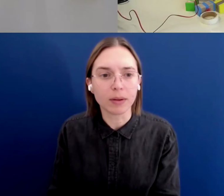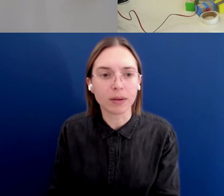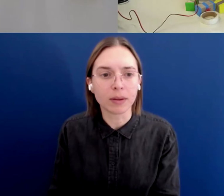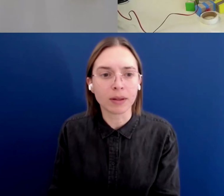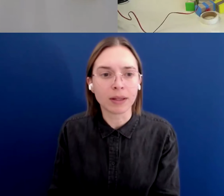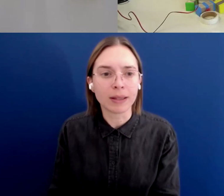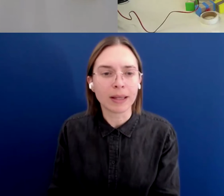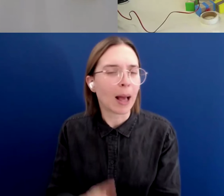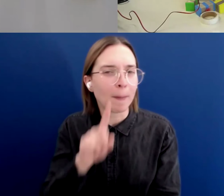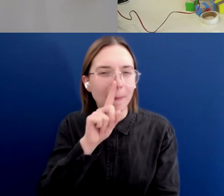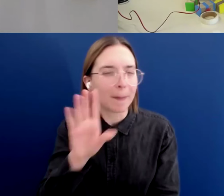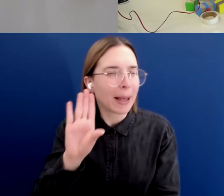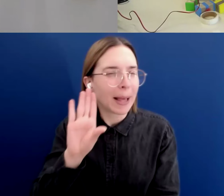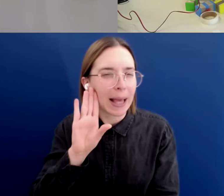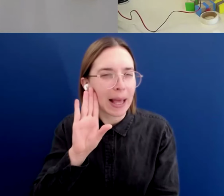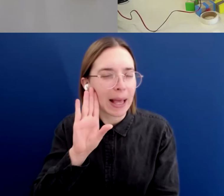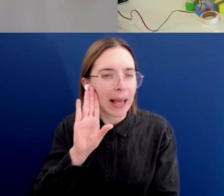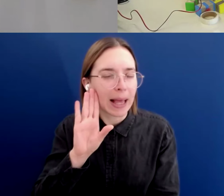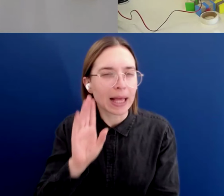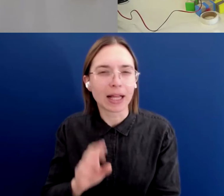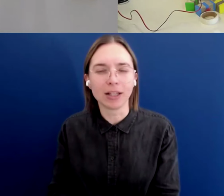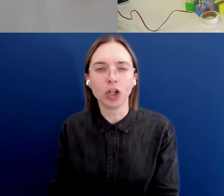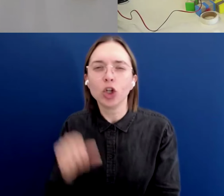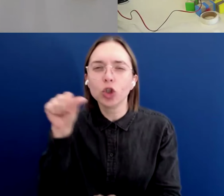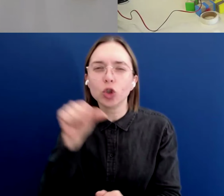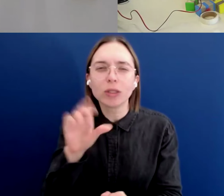Can you hear? Does it sound like a buzzy bee?